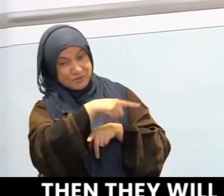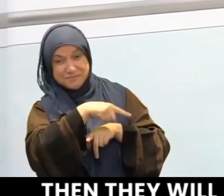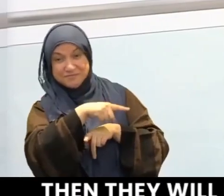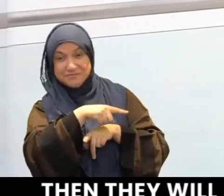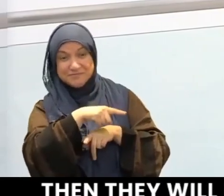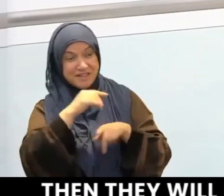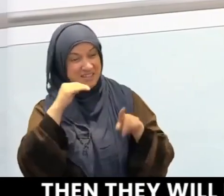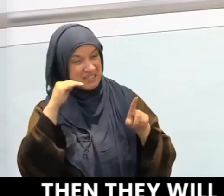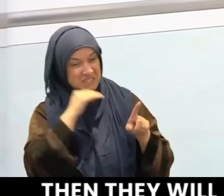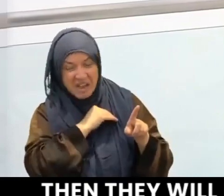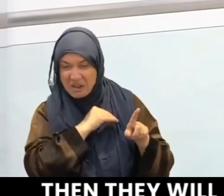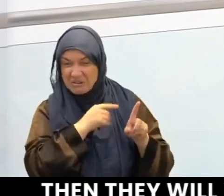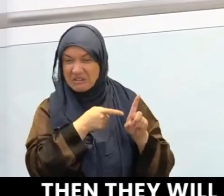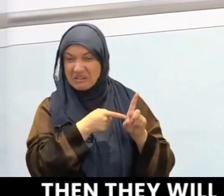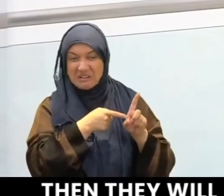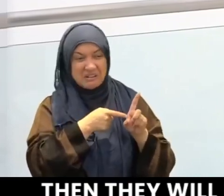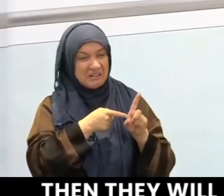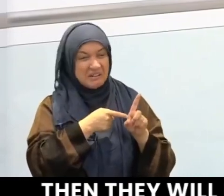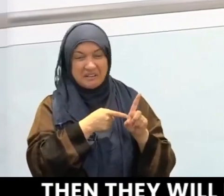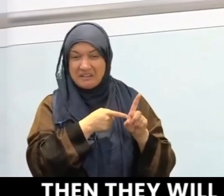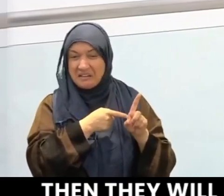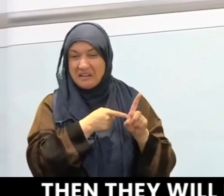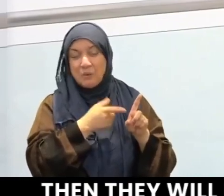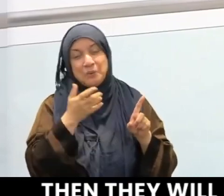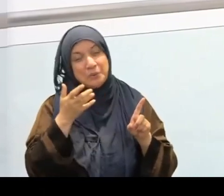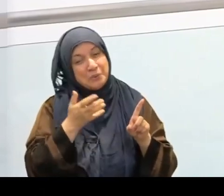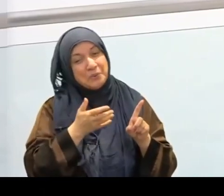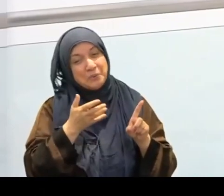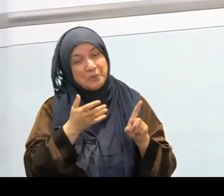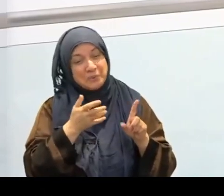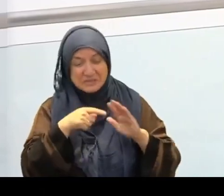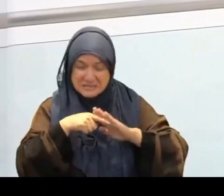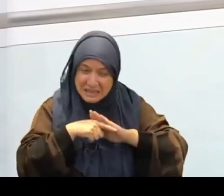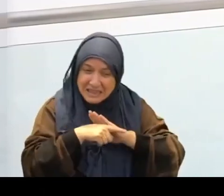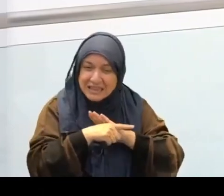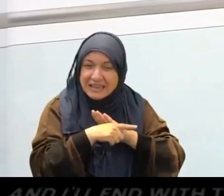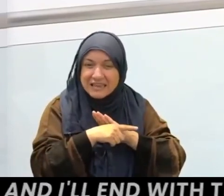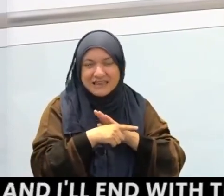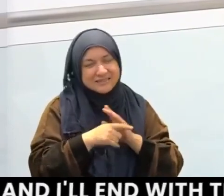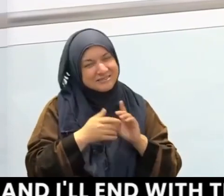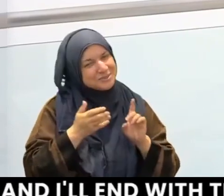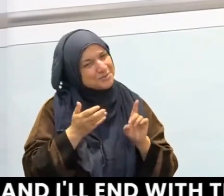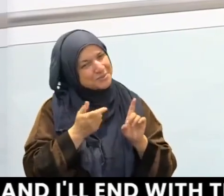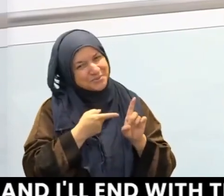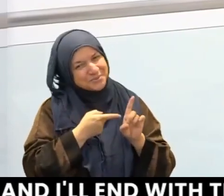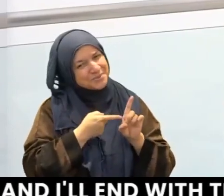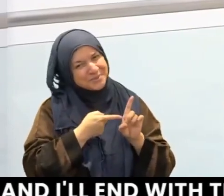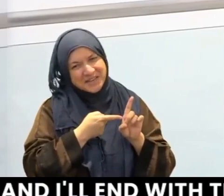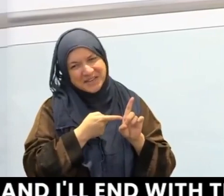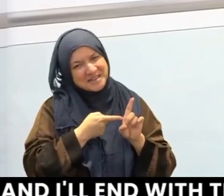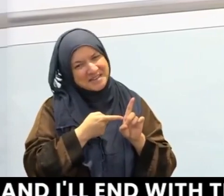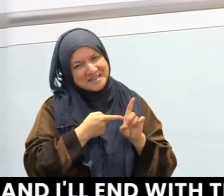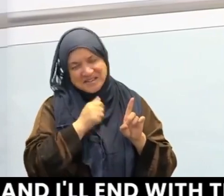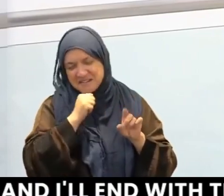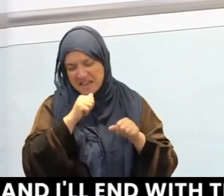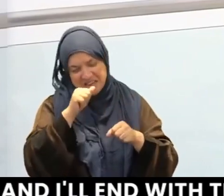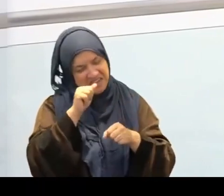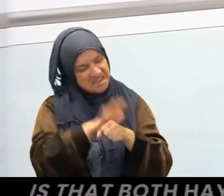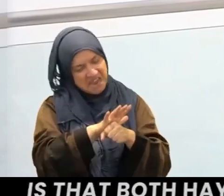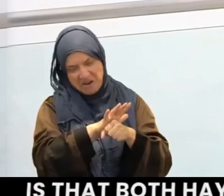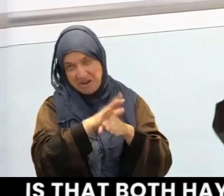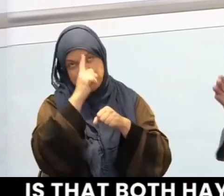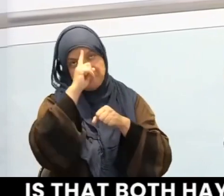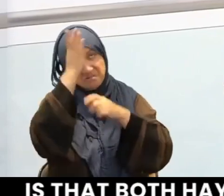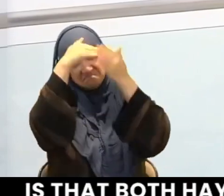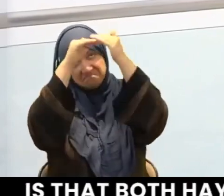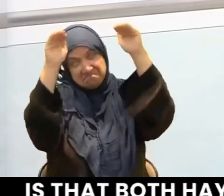then they will be from those for whom Jannah is guaranteed. The last thing, dear brothers and sisters, and I'll end with the hadith from the Prophet